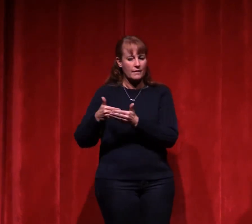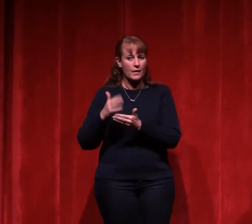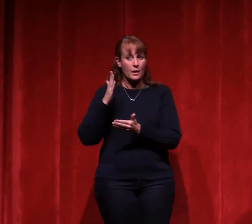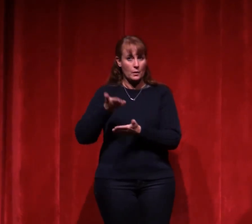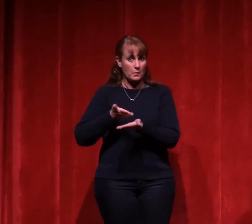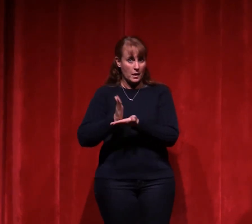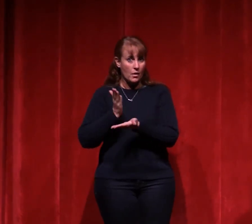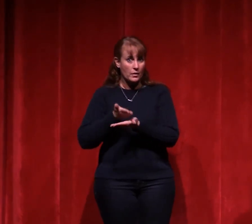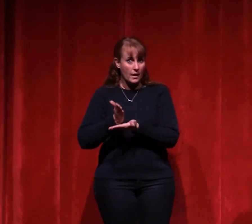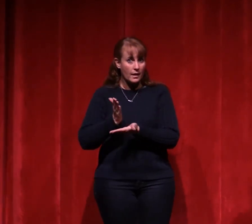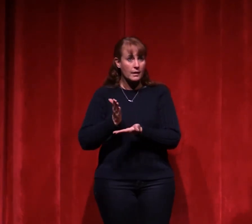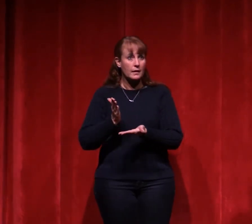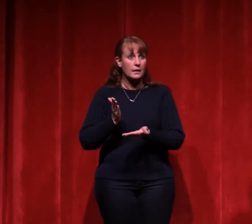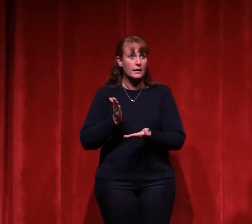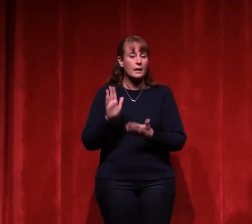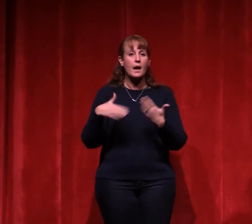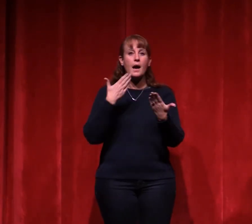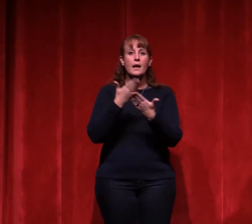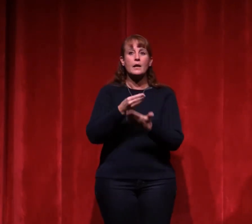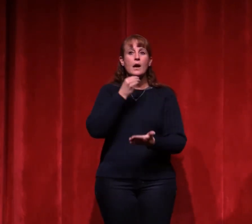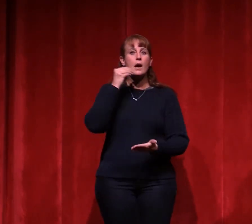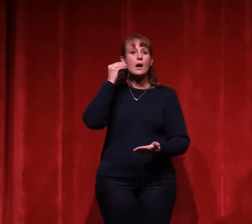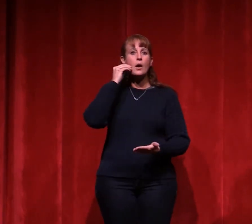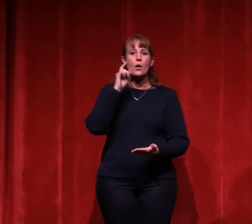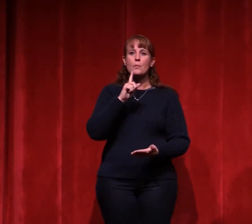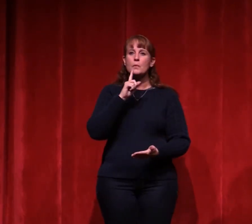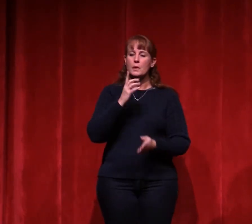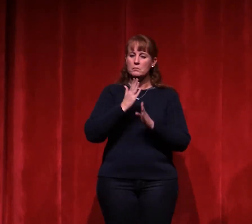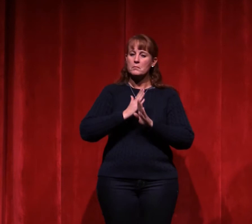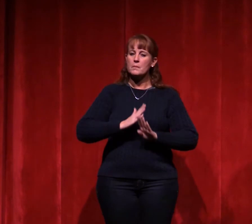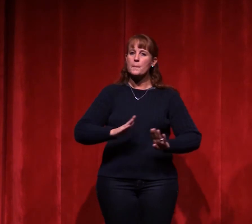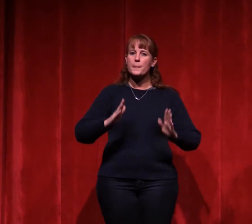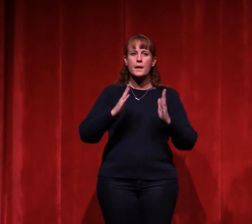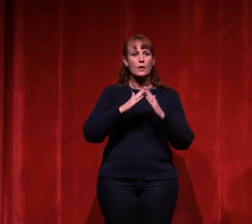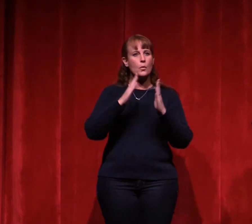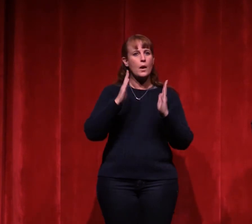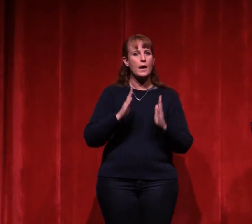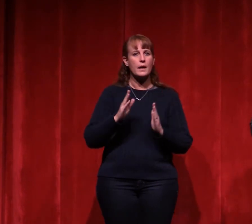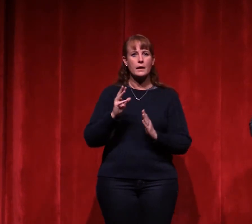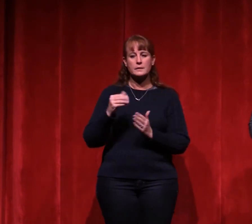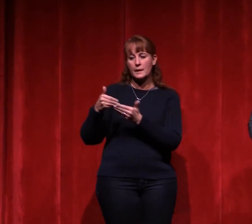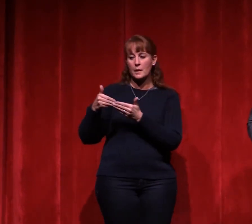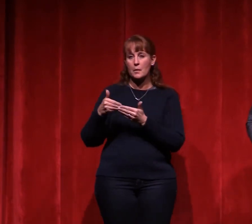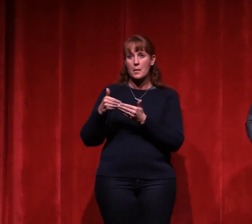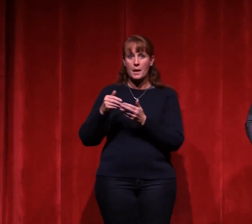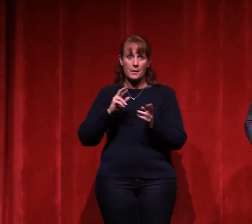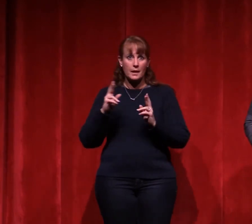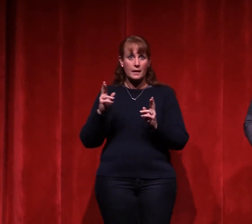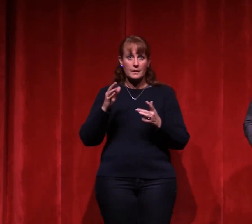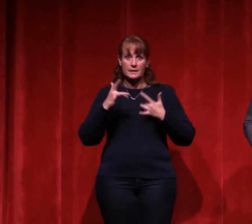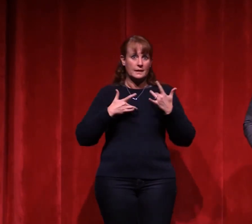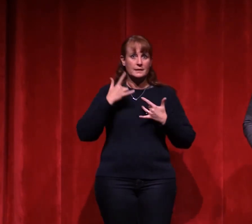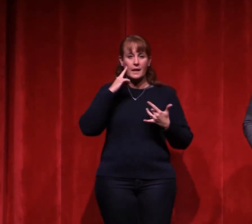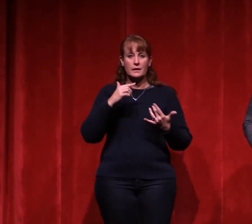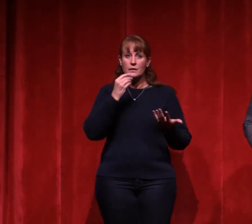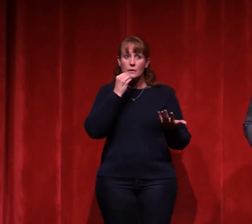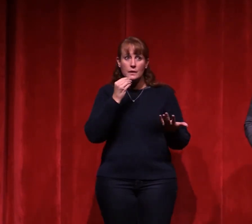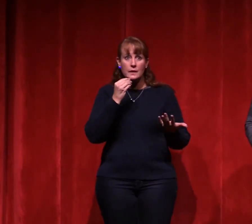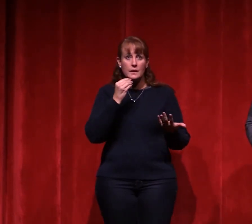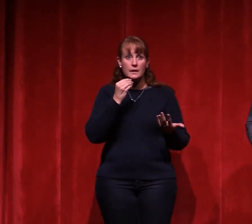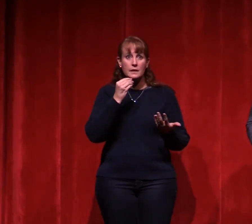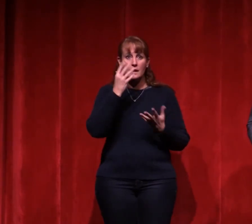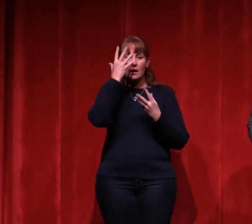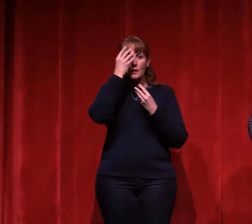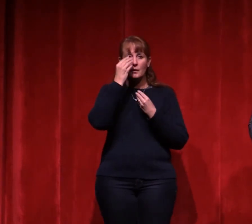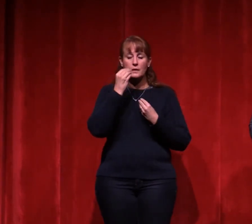be okay. I got home to a relatively quiet house. William was eager to nurse, and we